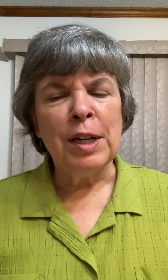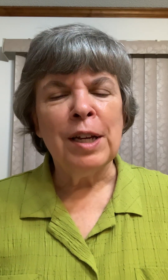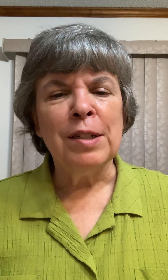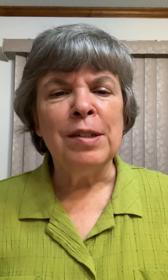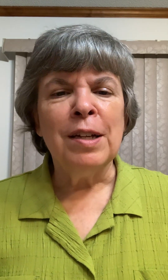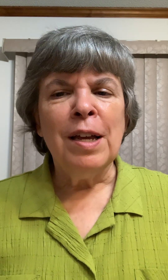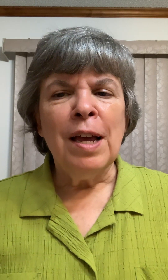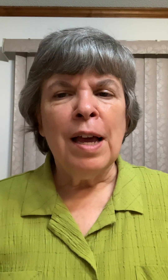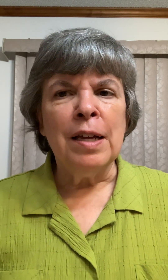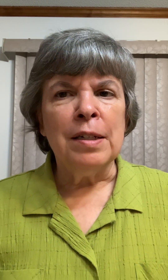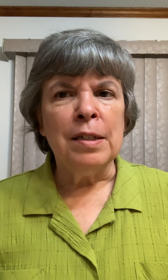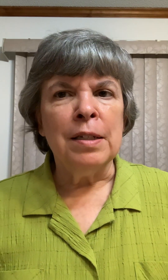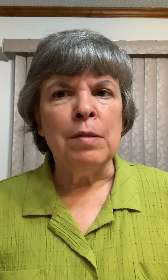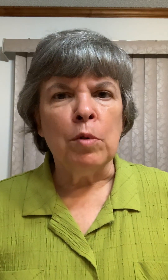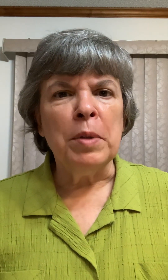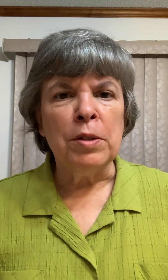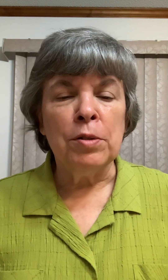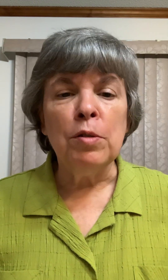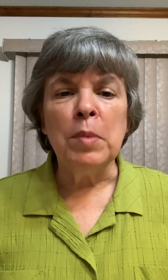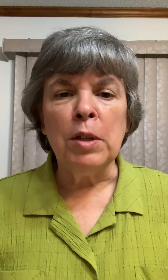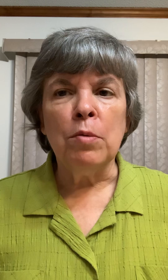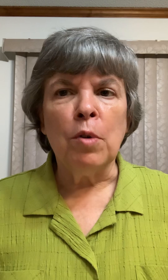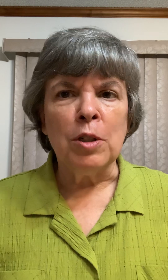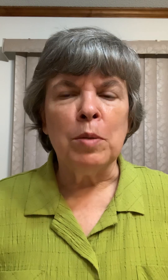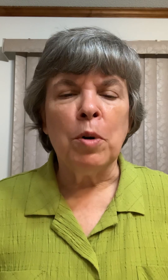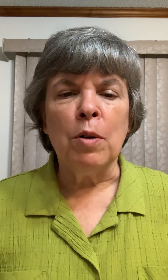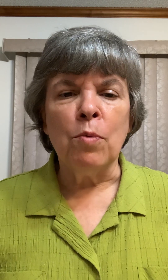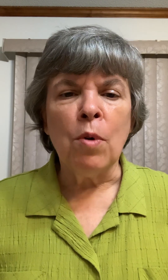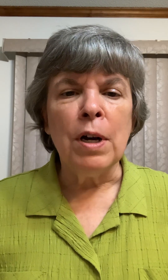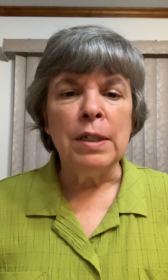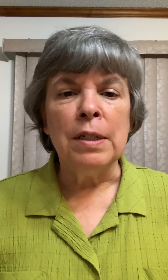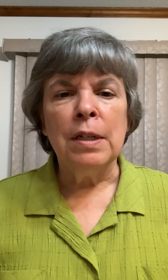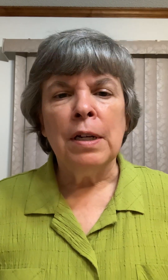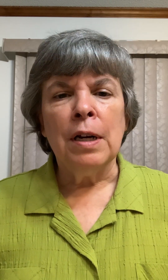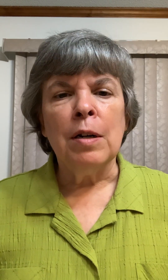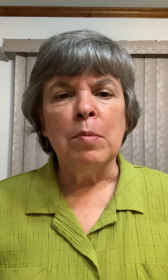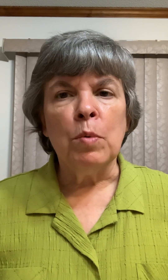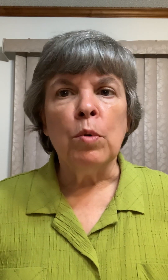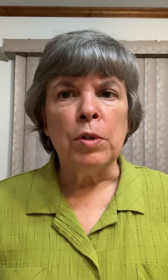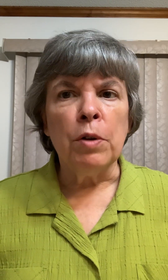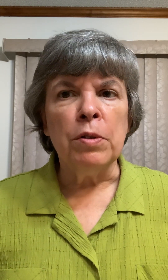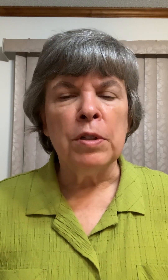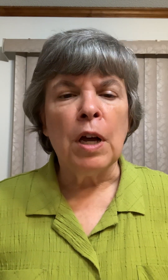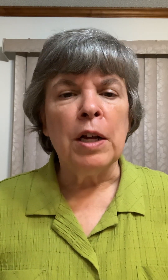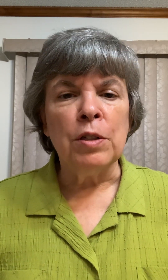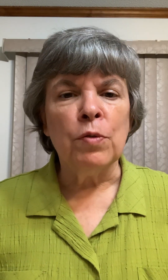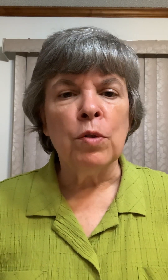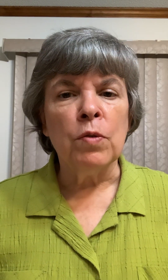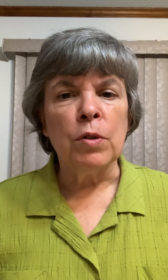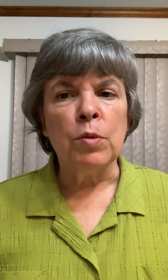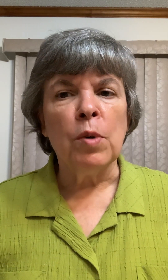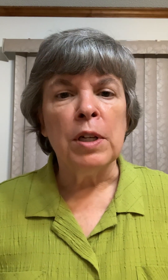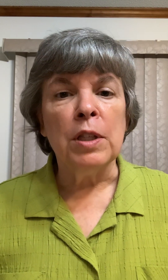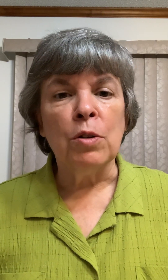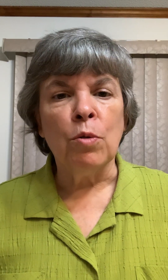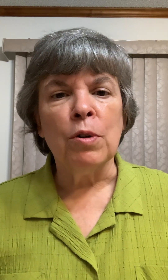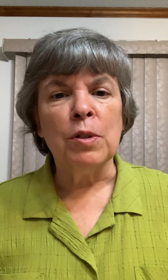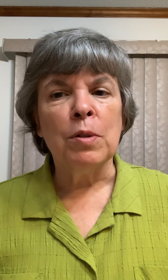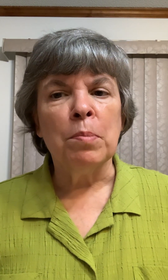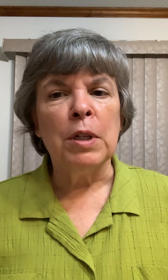right-handed. And it will be assumed that you watched part 1 or know the signs for verse 1 in the chorus, because